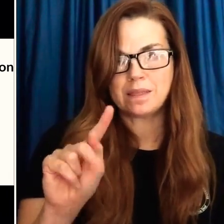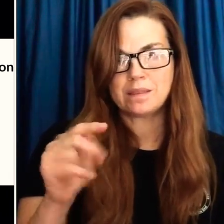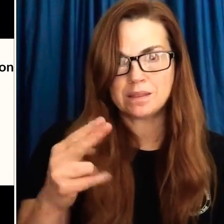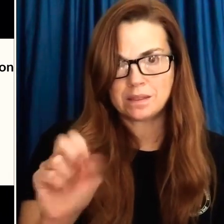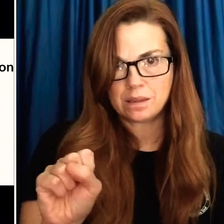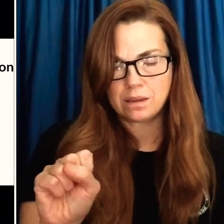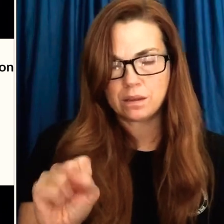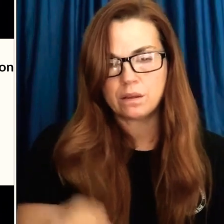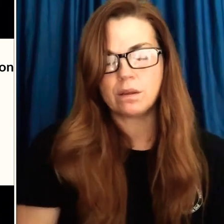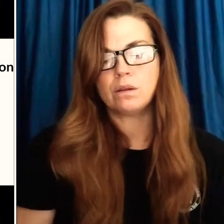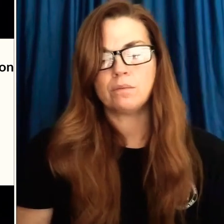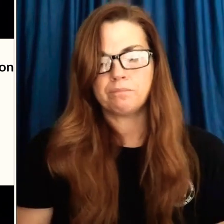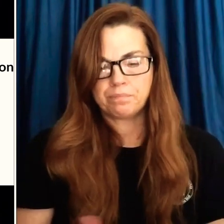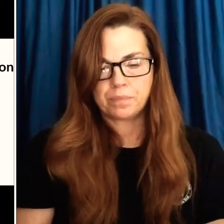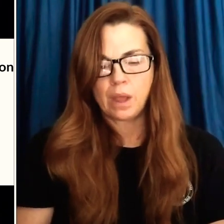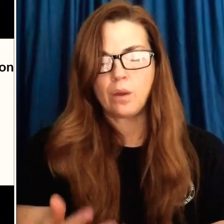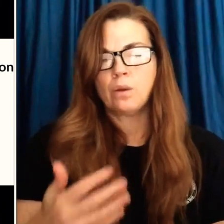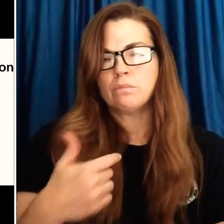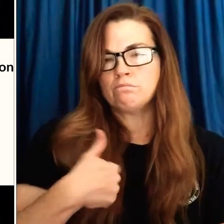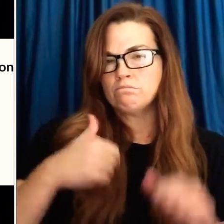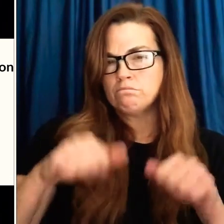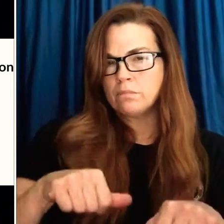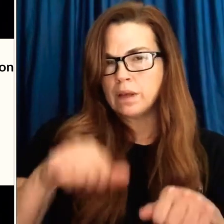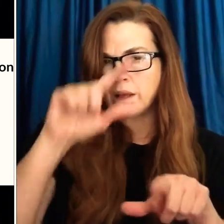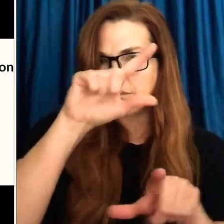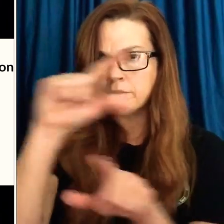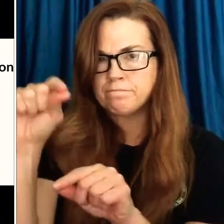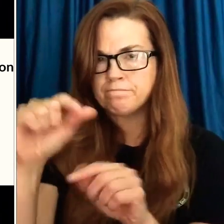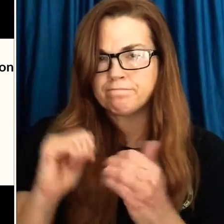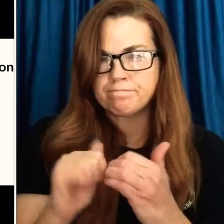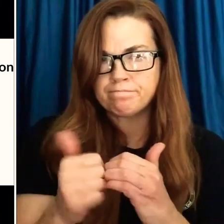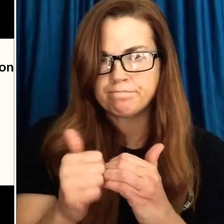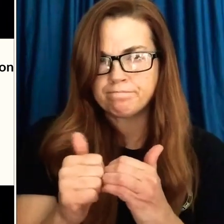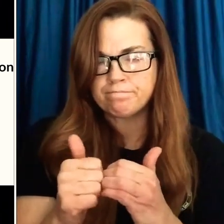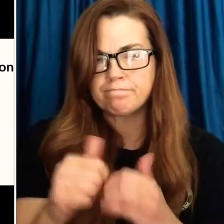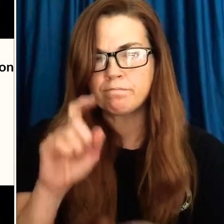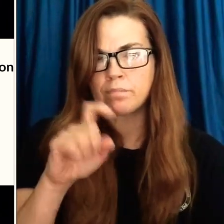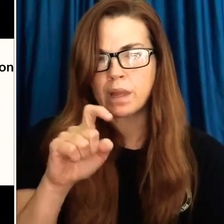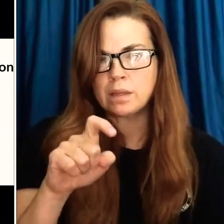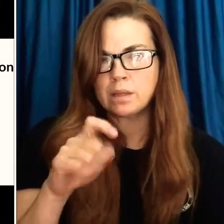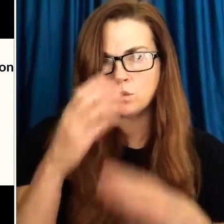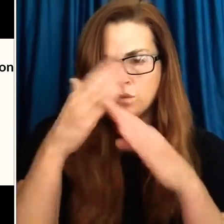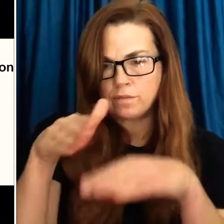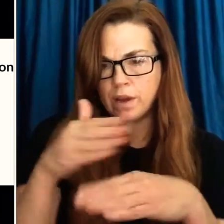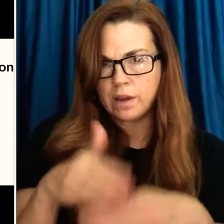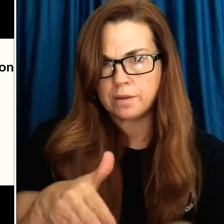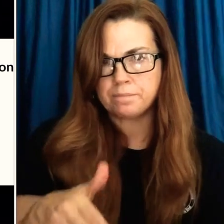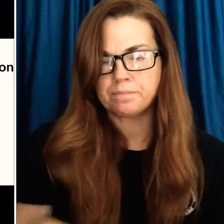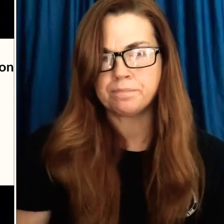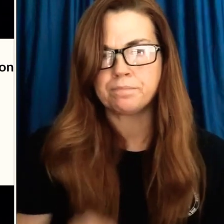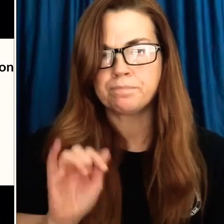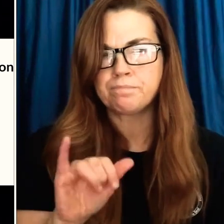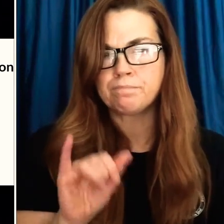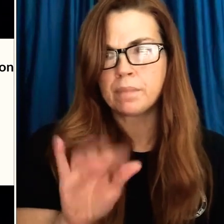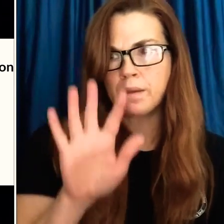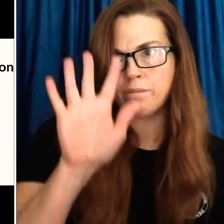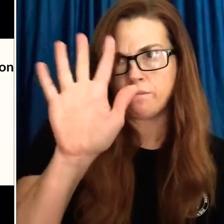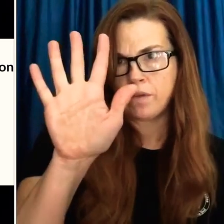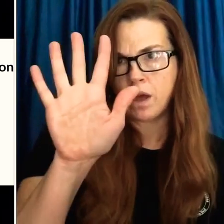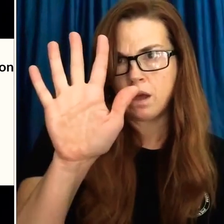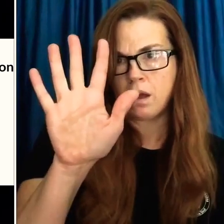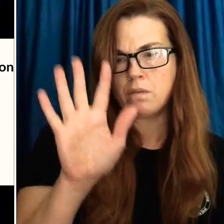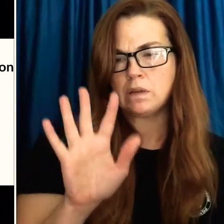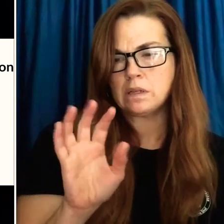what can I divide 15 and 1,000 by and still give me a whole number? Since it ends